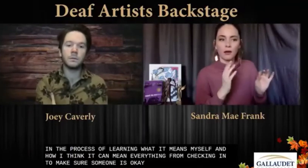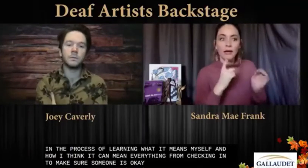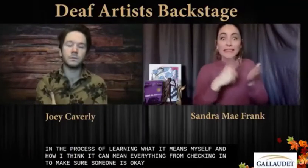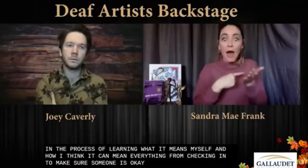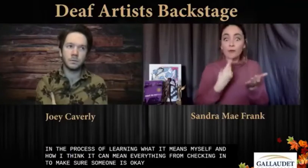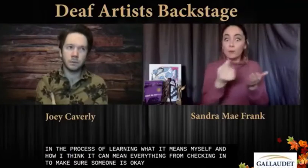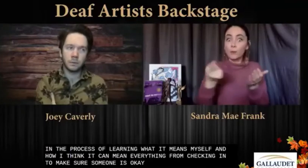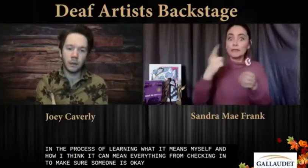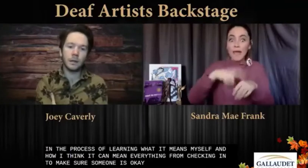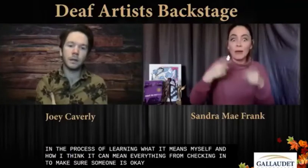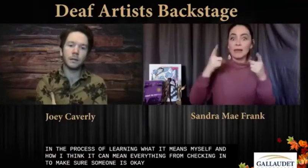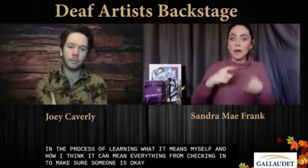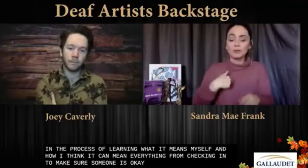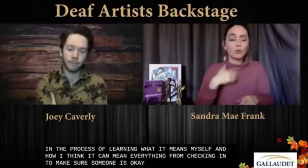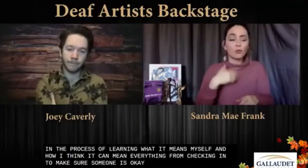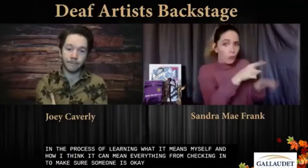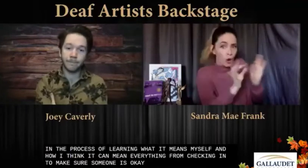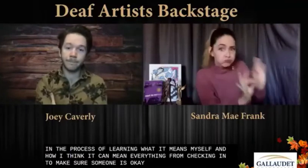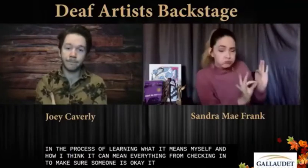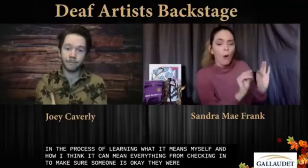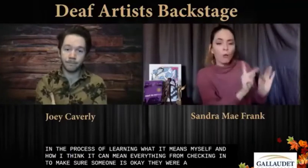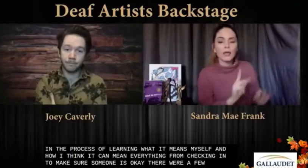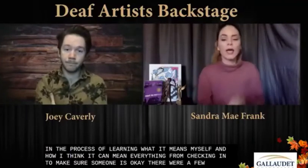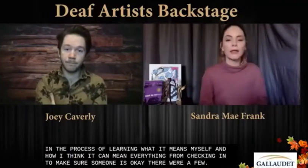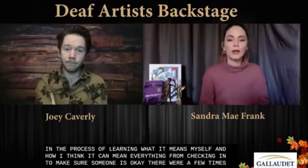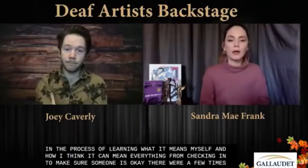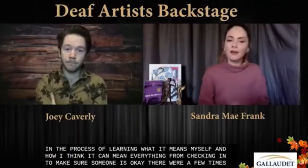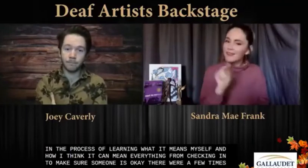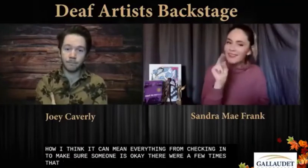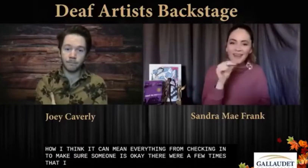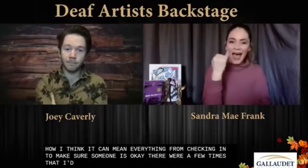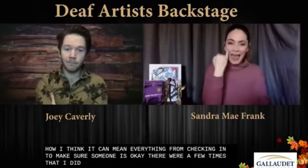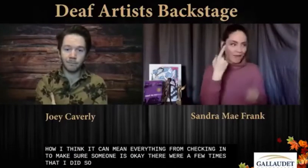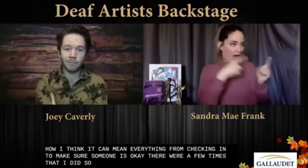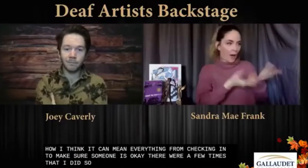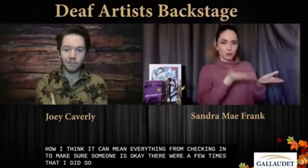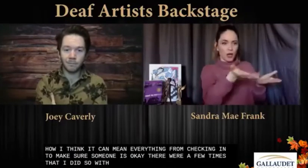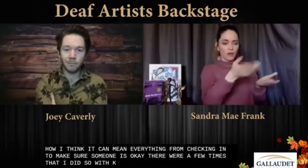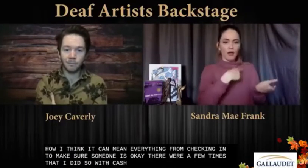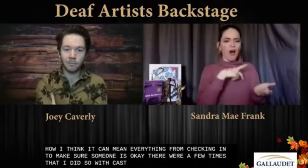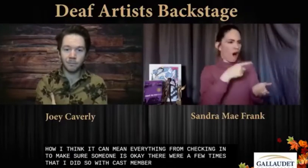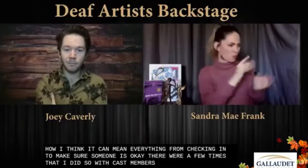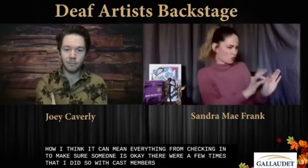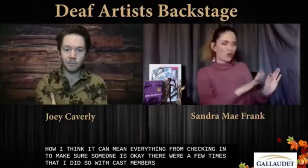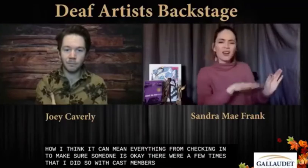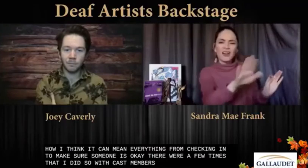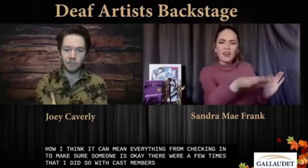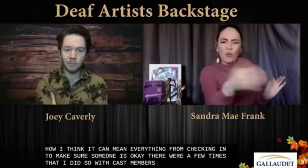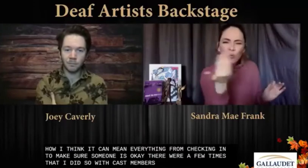okay there were a few times that I did so with cast members